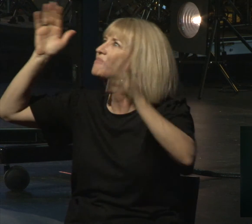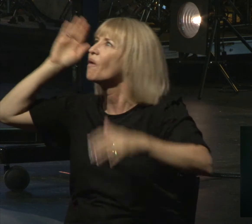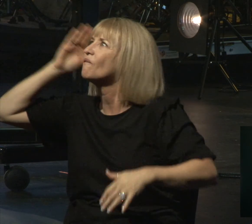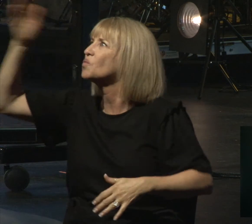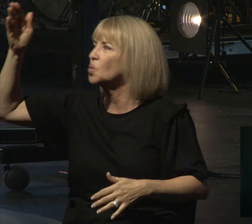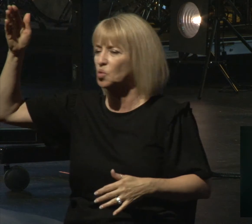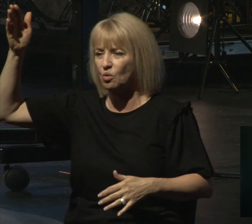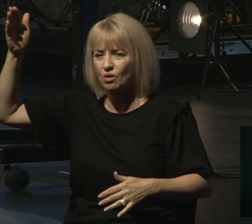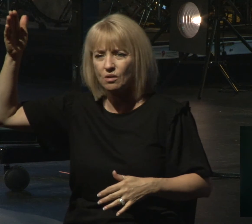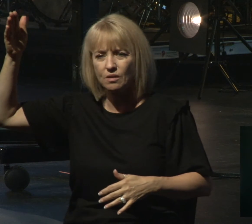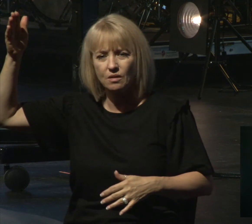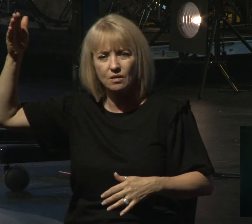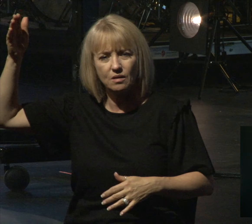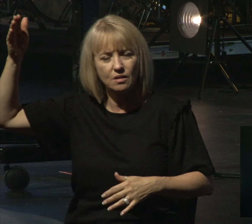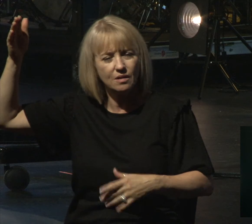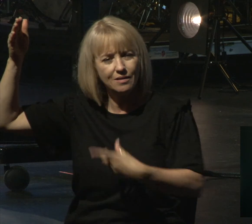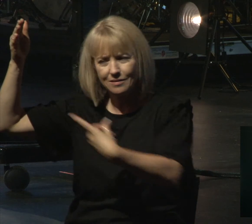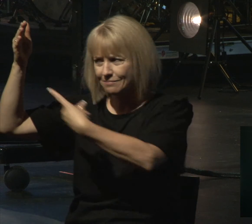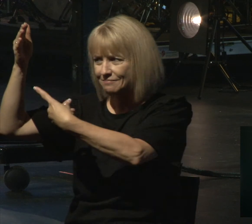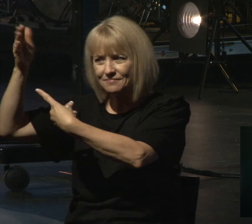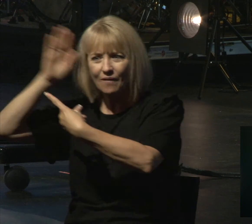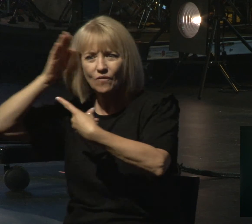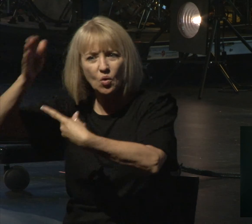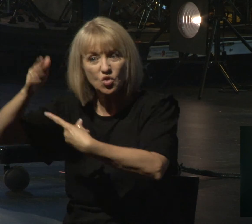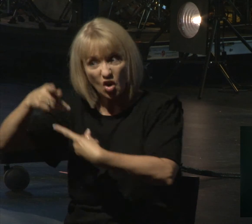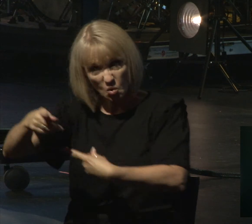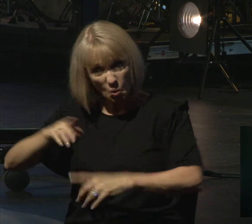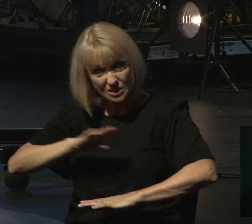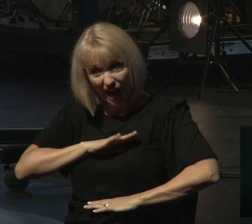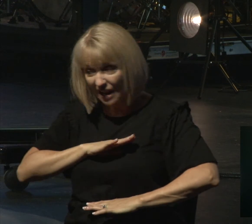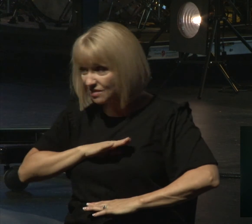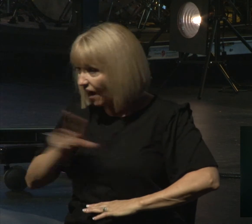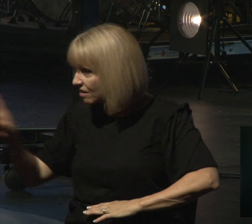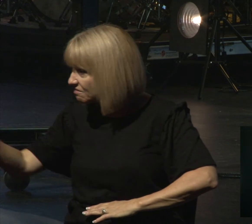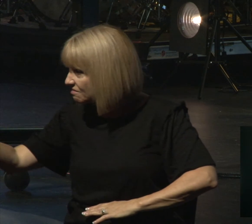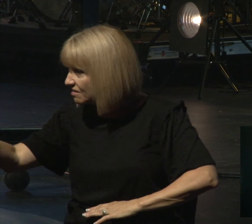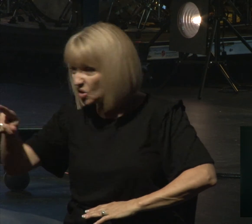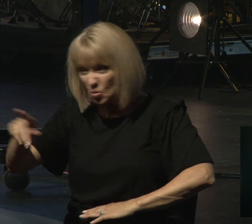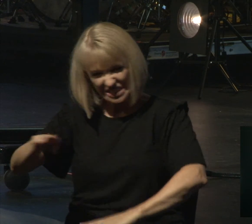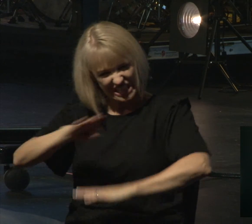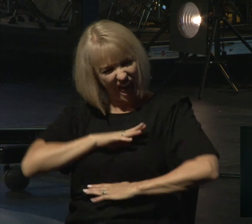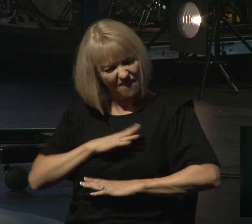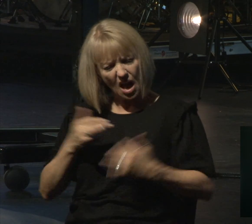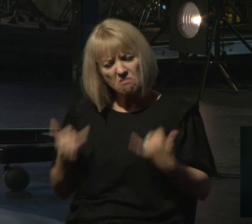you, Harvester. Are you satisfied with the way that things are?